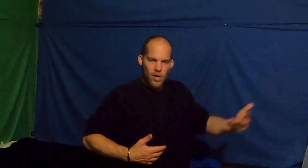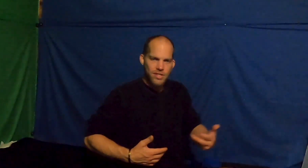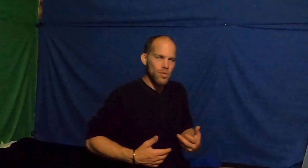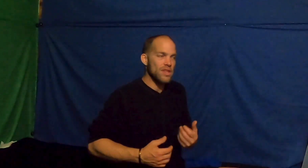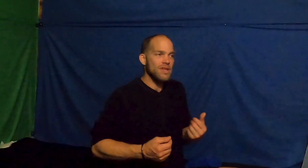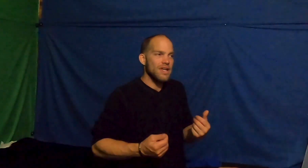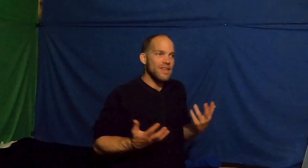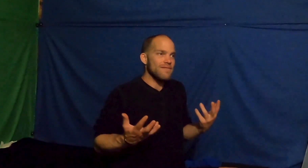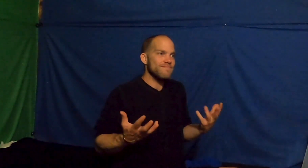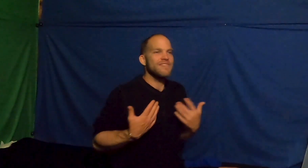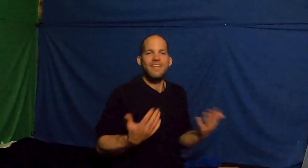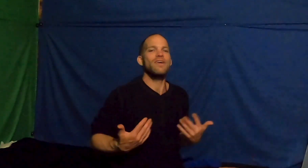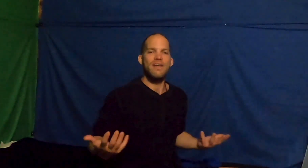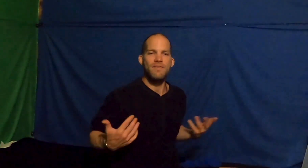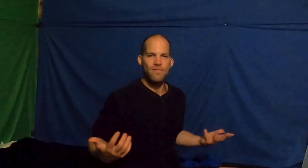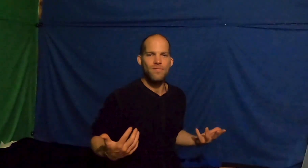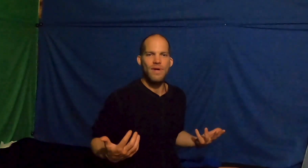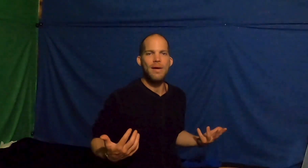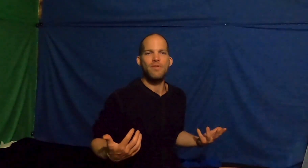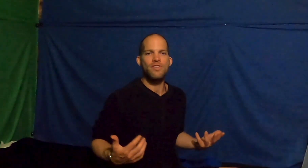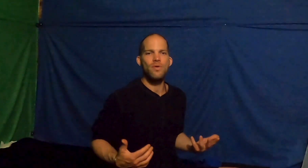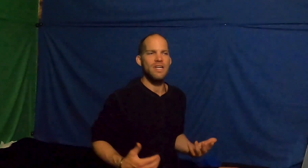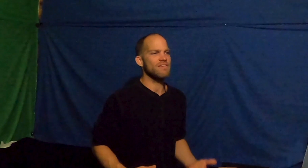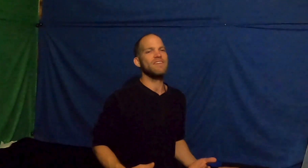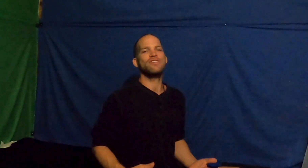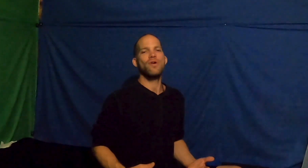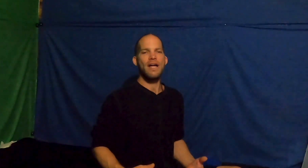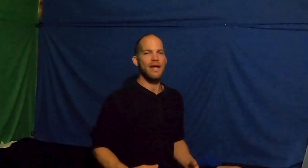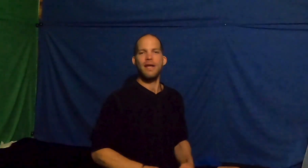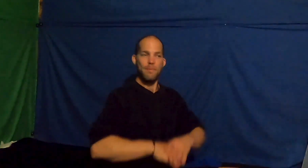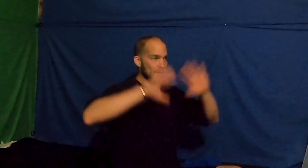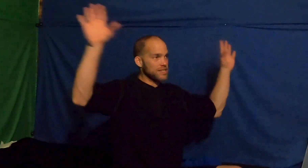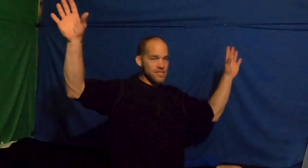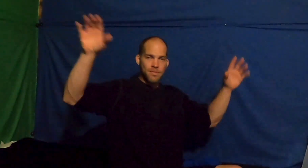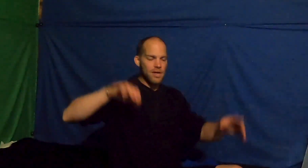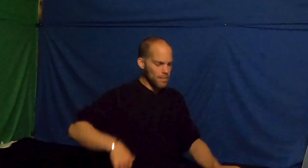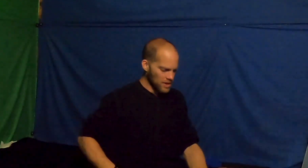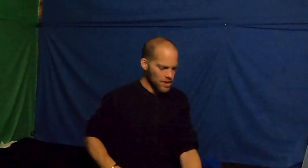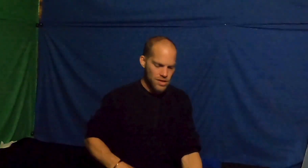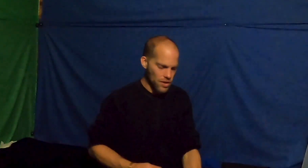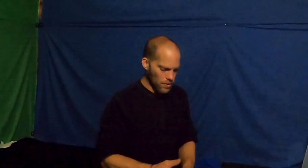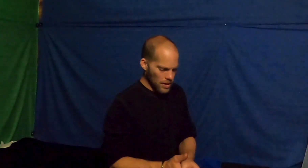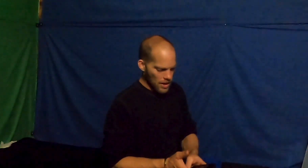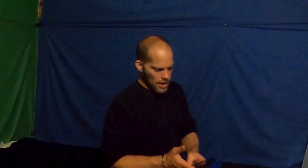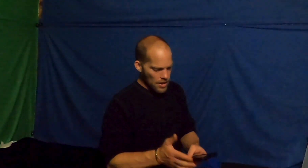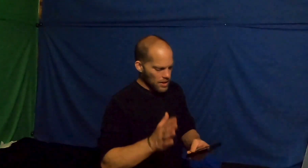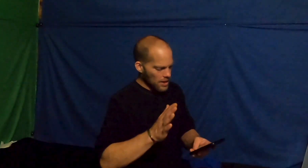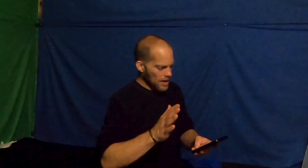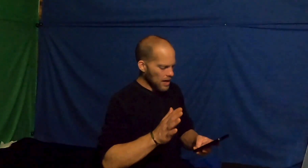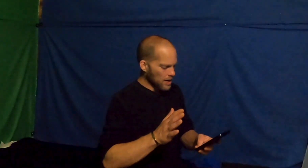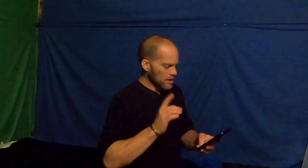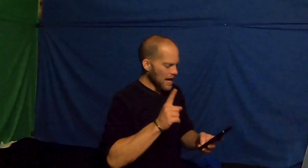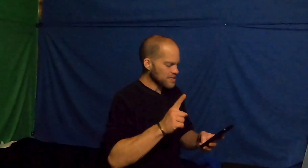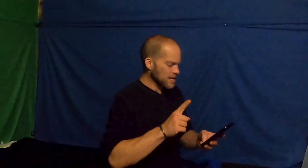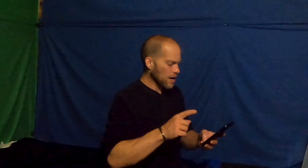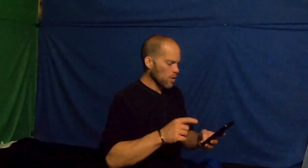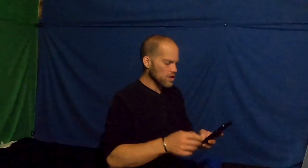poisoned with, that they're not even able to do it. And even if they tried, they'd end up messing something up. So last thing I wanted to